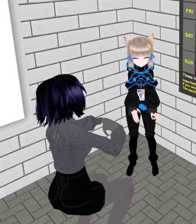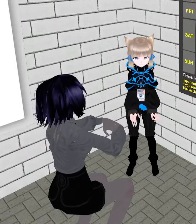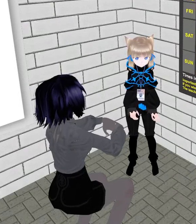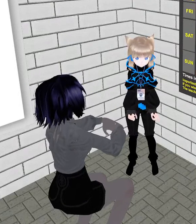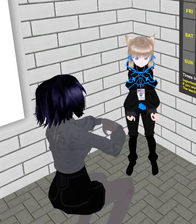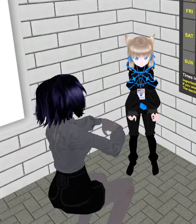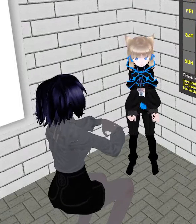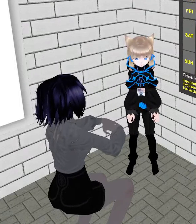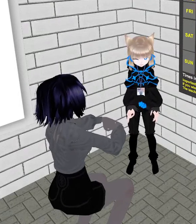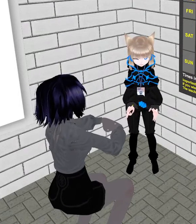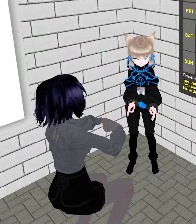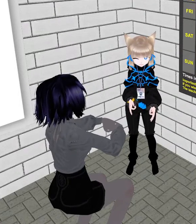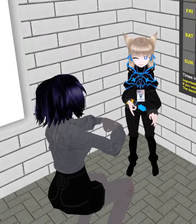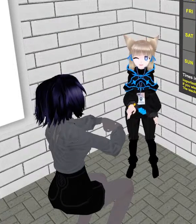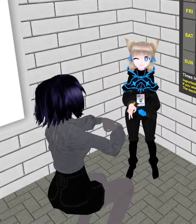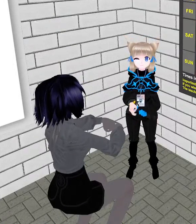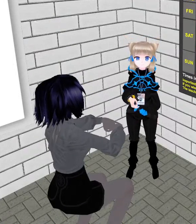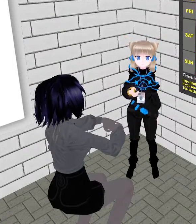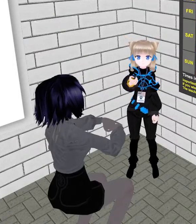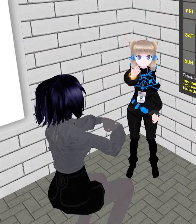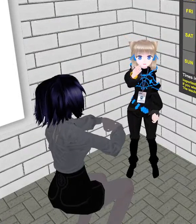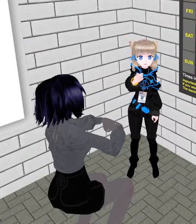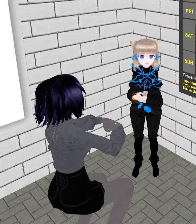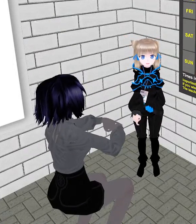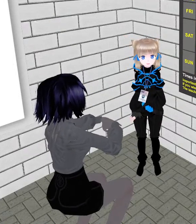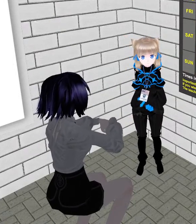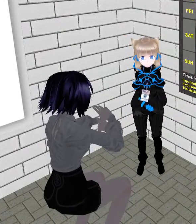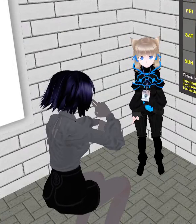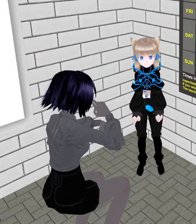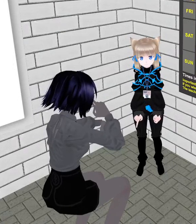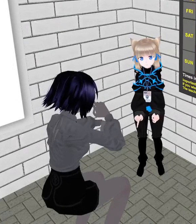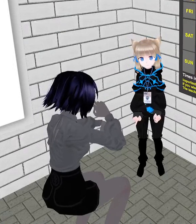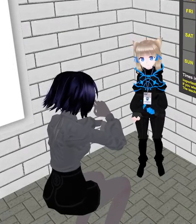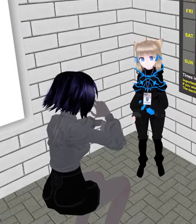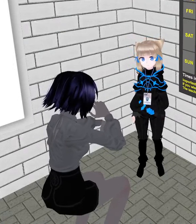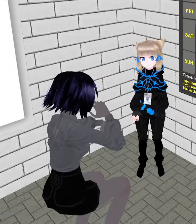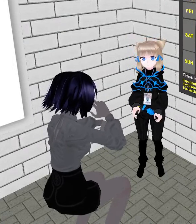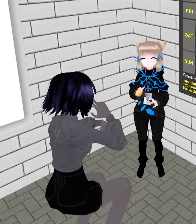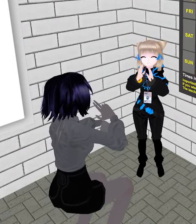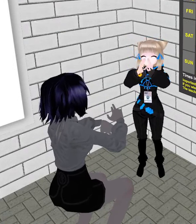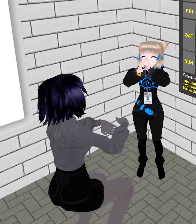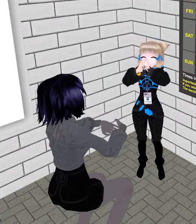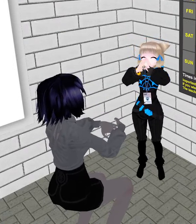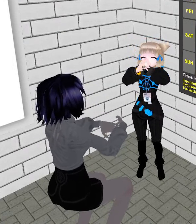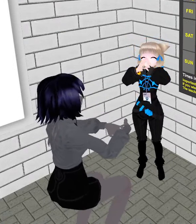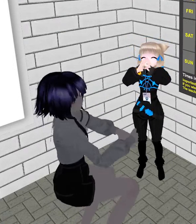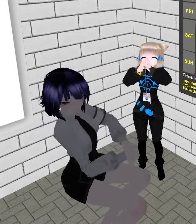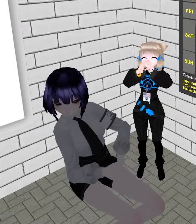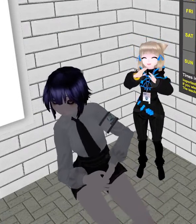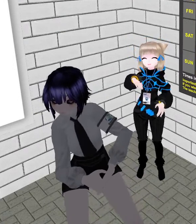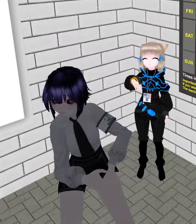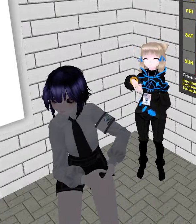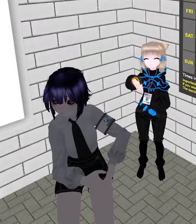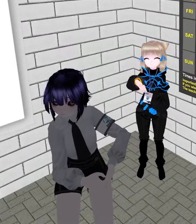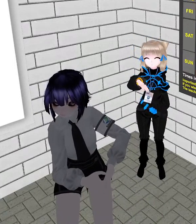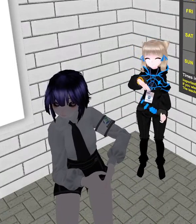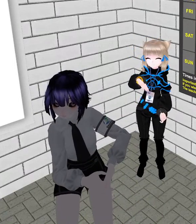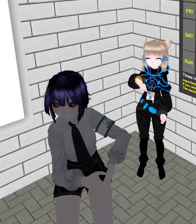What's her name? There is a Coda. Come here. Is? Or ever heard of her? Coda.